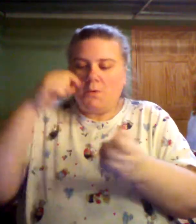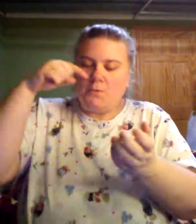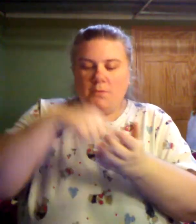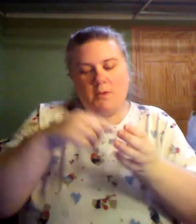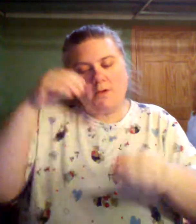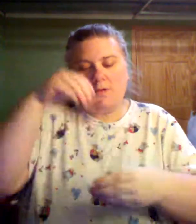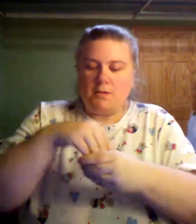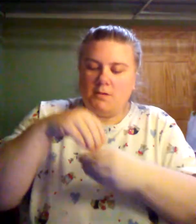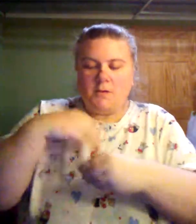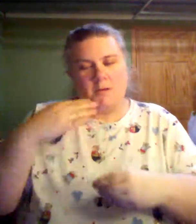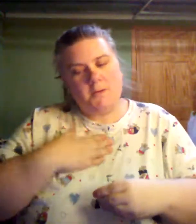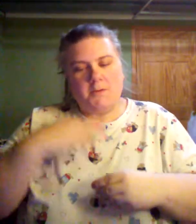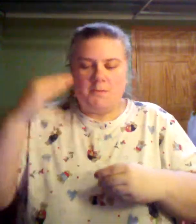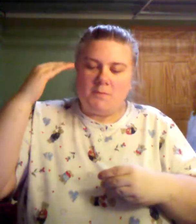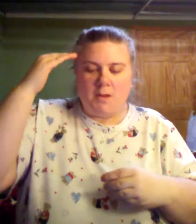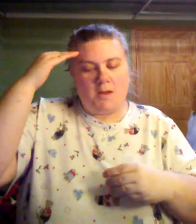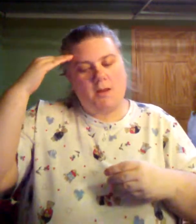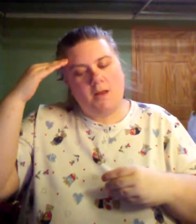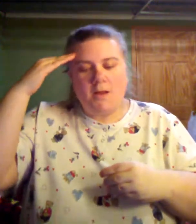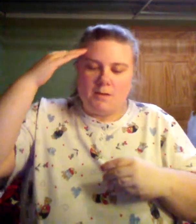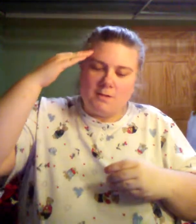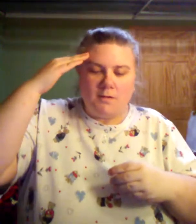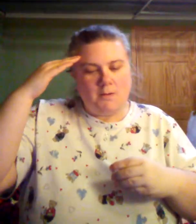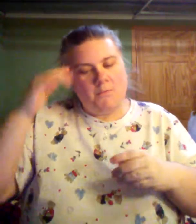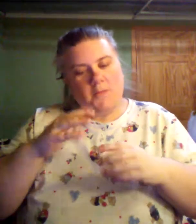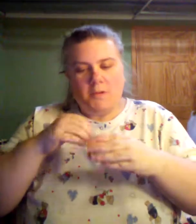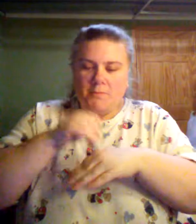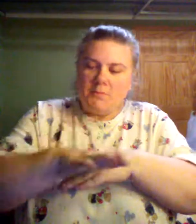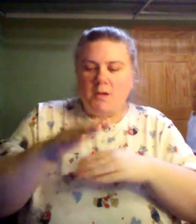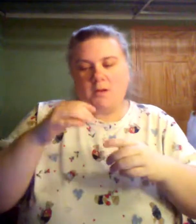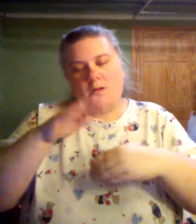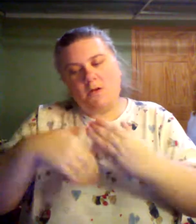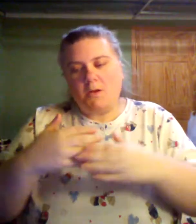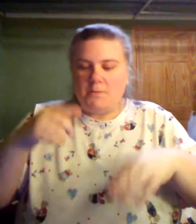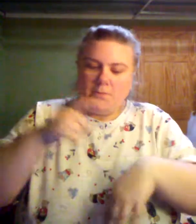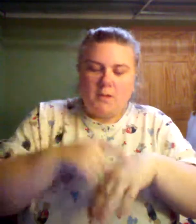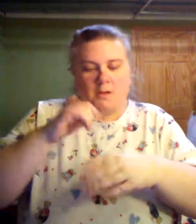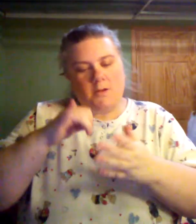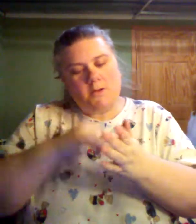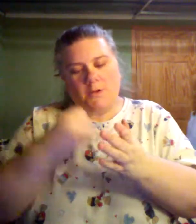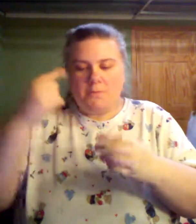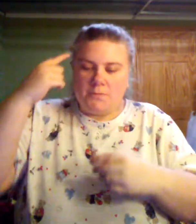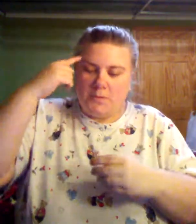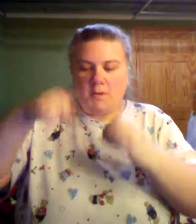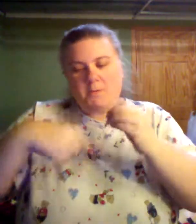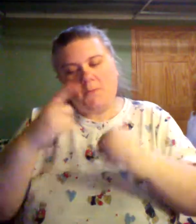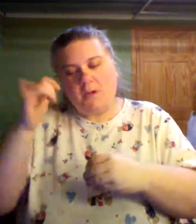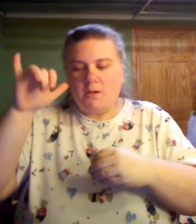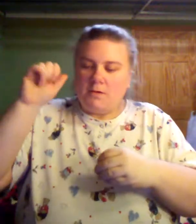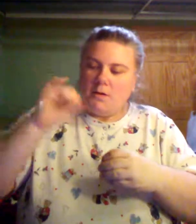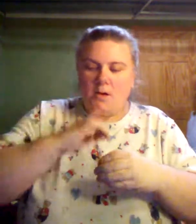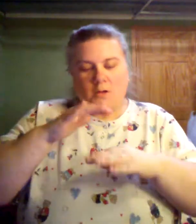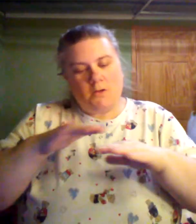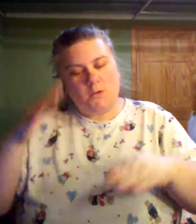Holding this inside my head I've been spending all my time just thinking about you I